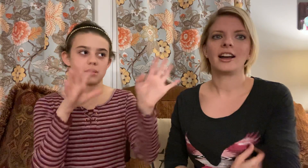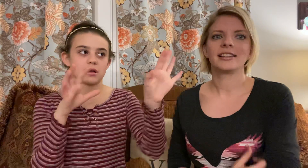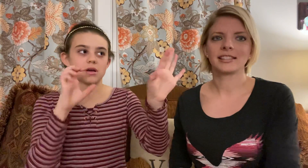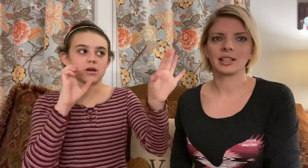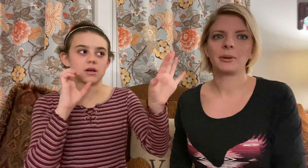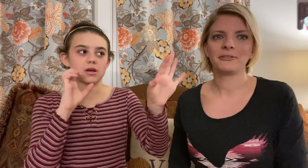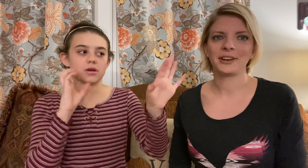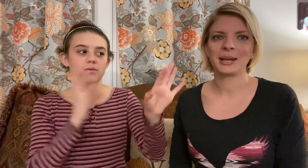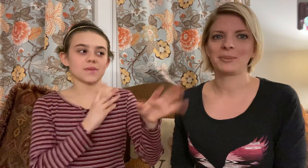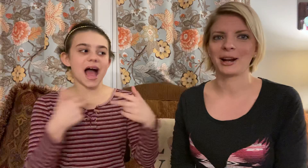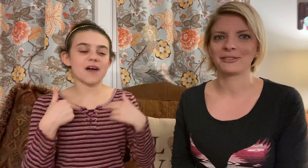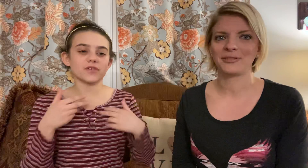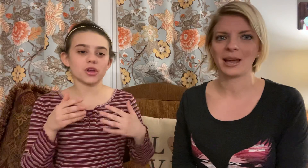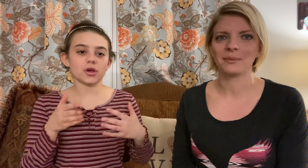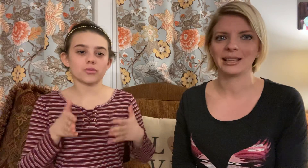It's a little bit funny, but our family,